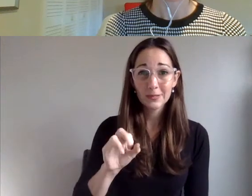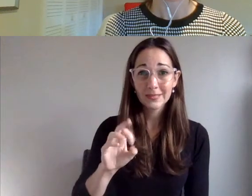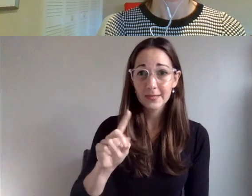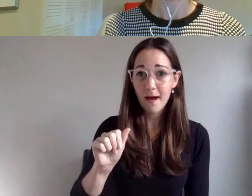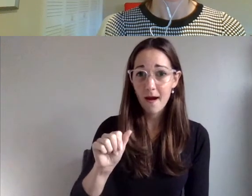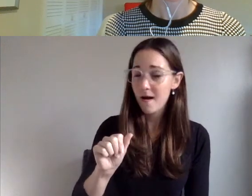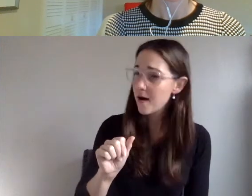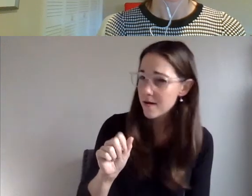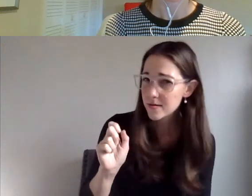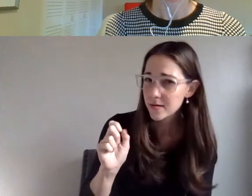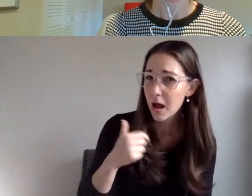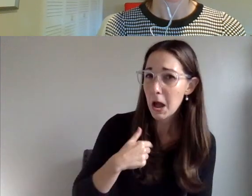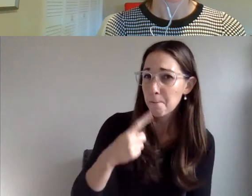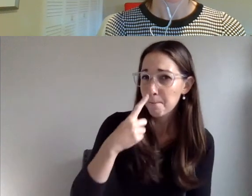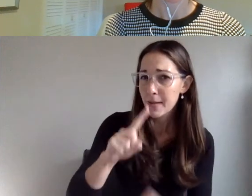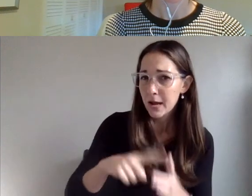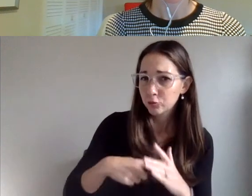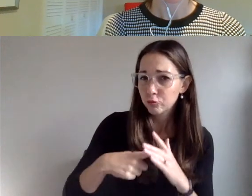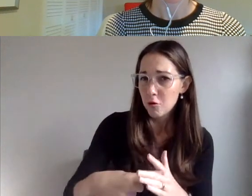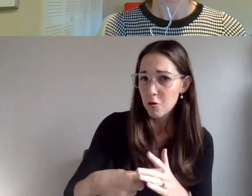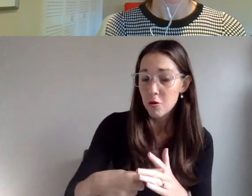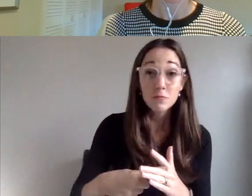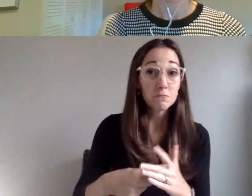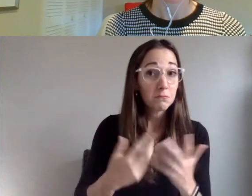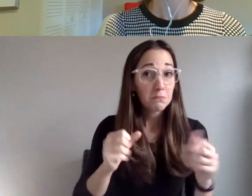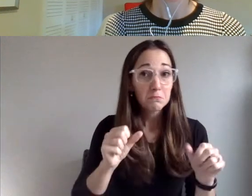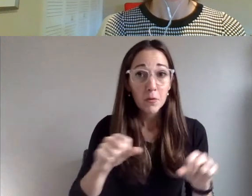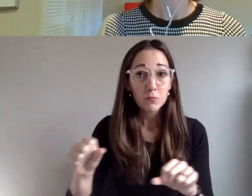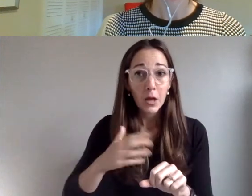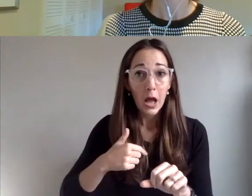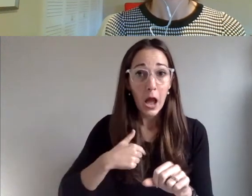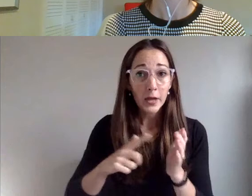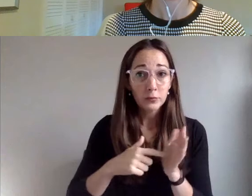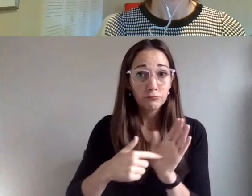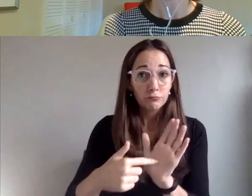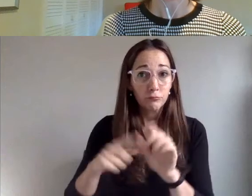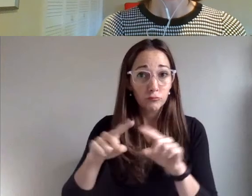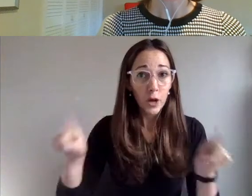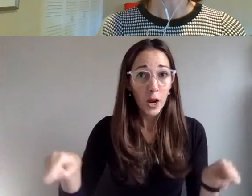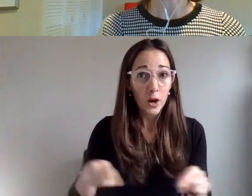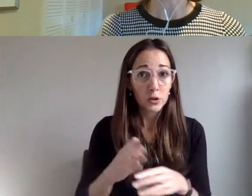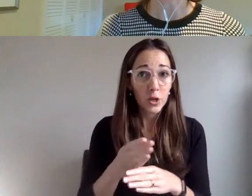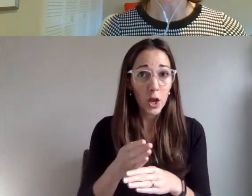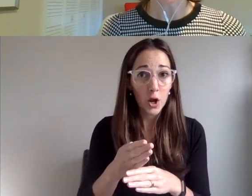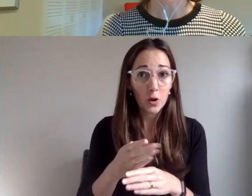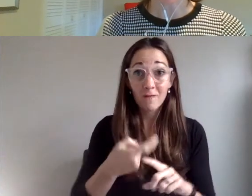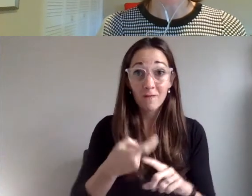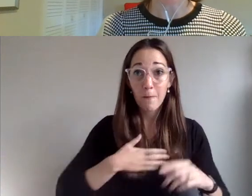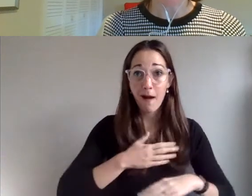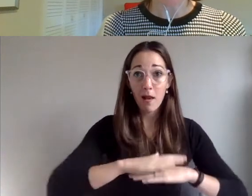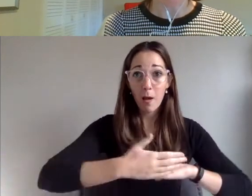I can start. Is there a way that I can share it from my laptop? There is. If you